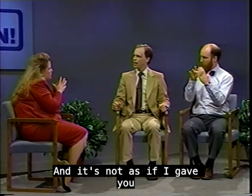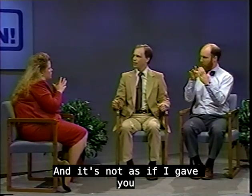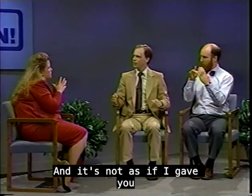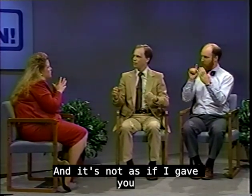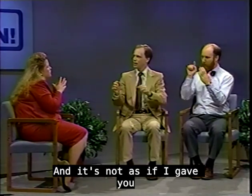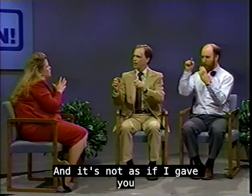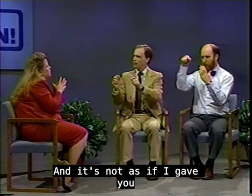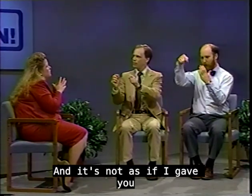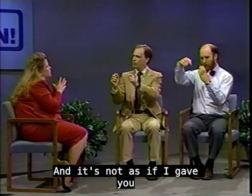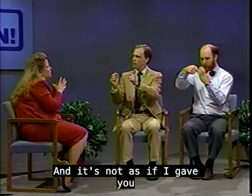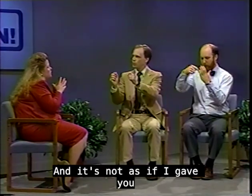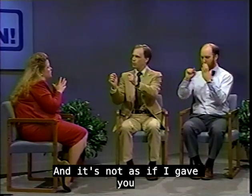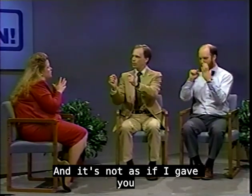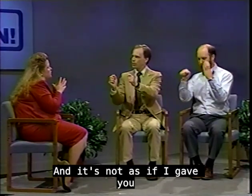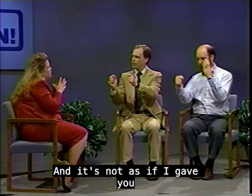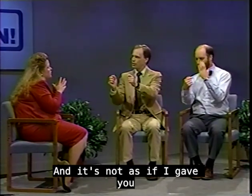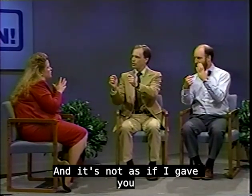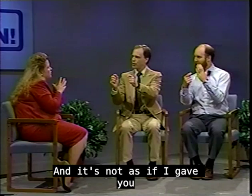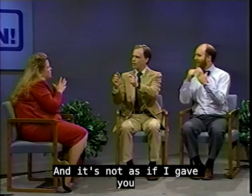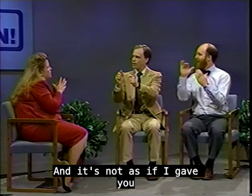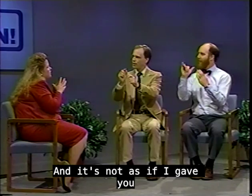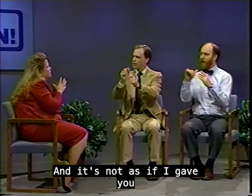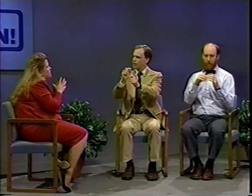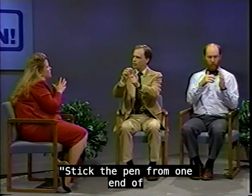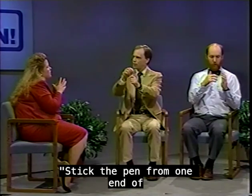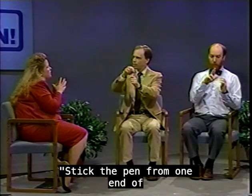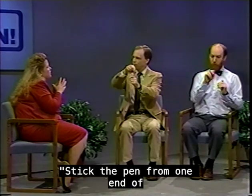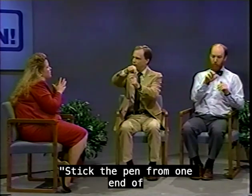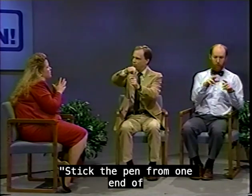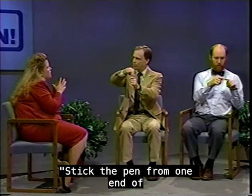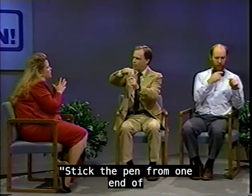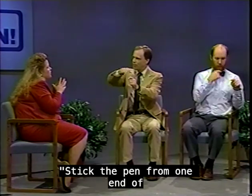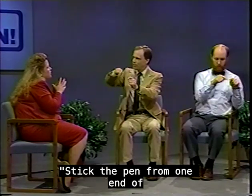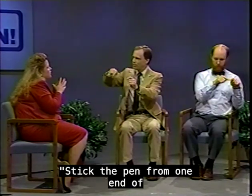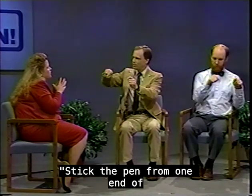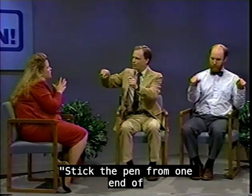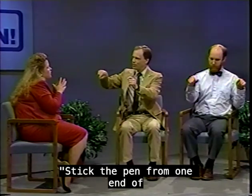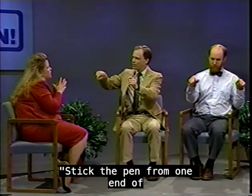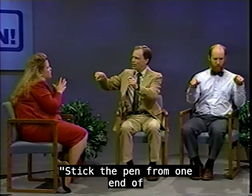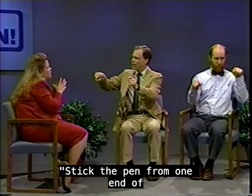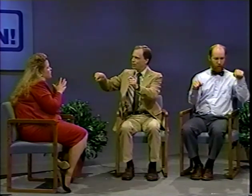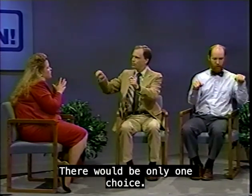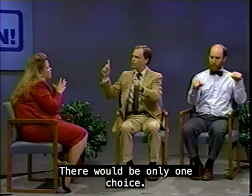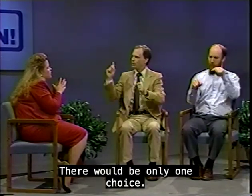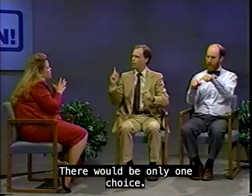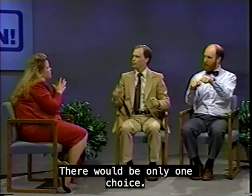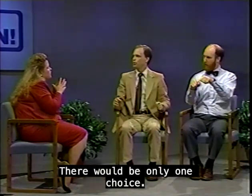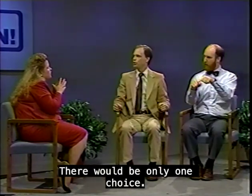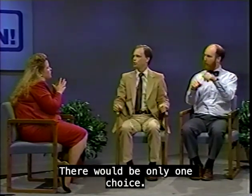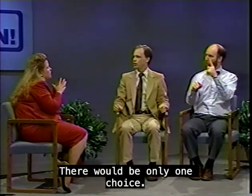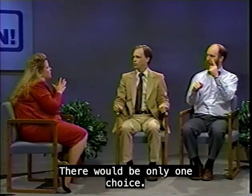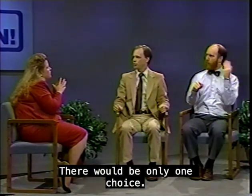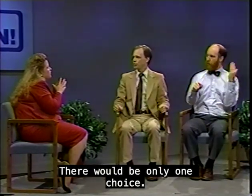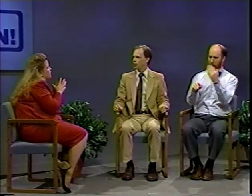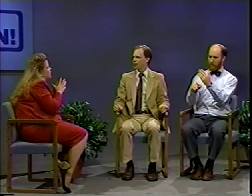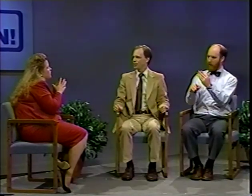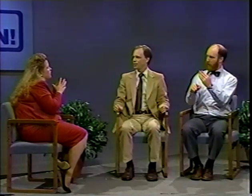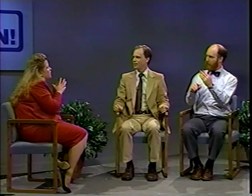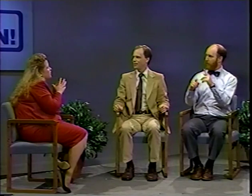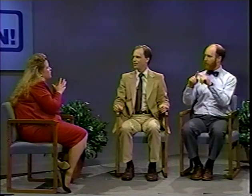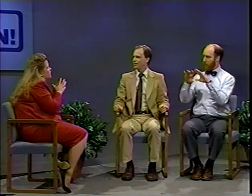And it's not as if I gave you a ruler and said, stick the pin from one end of the ruler to the other. There would be only one